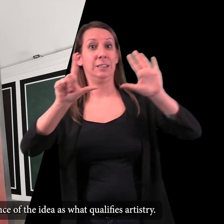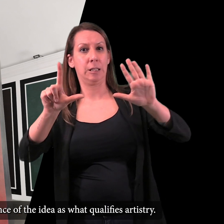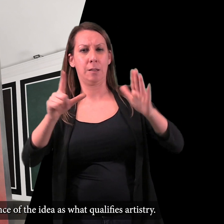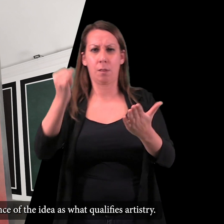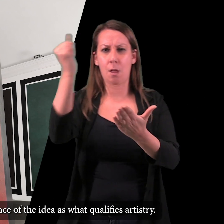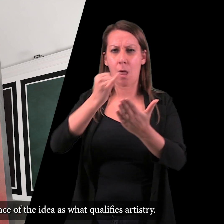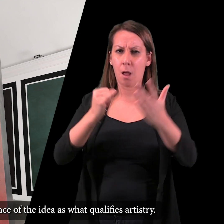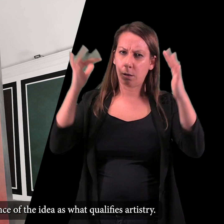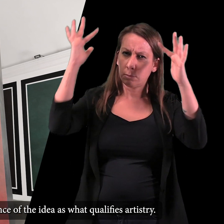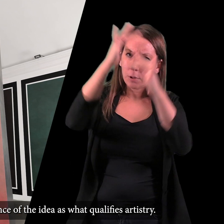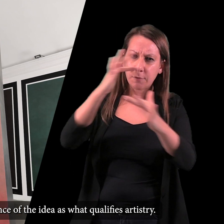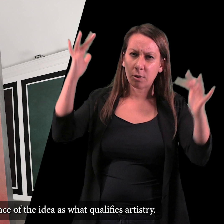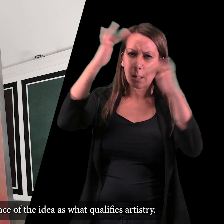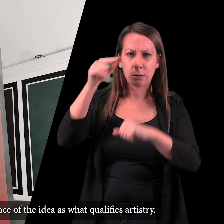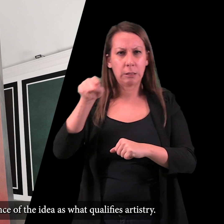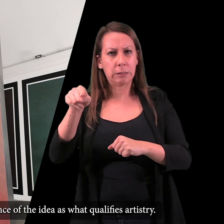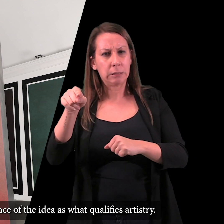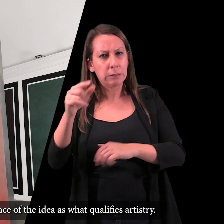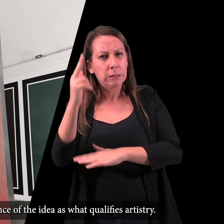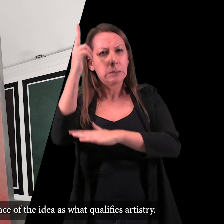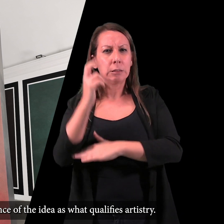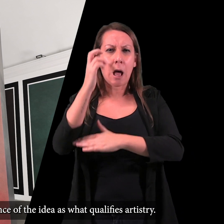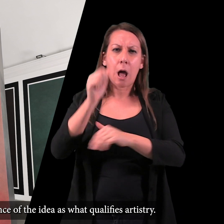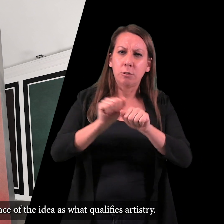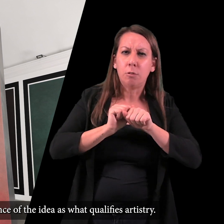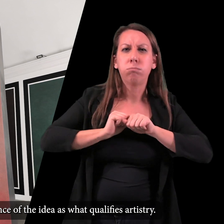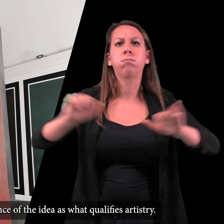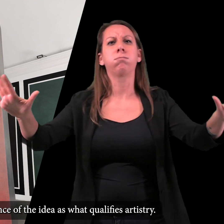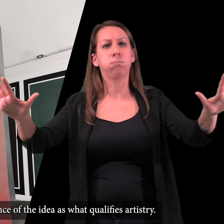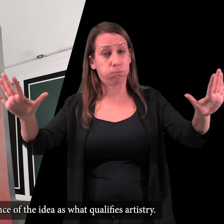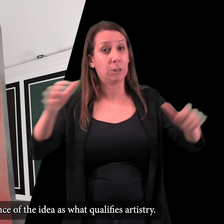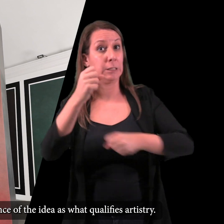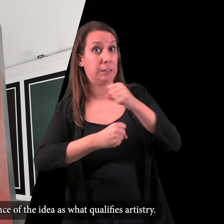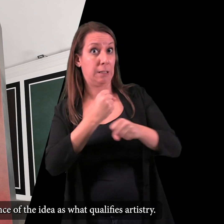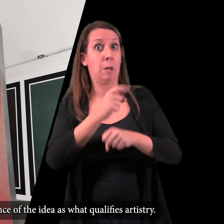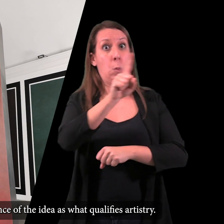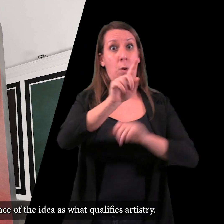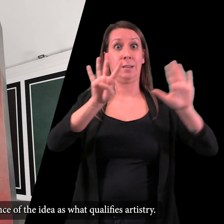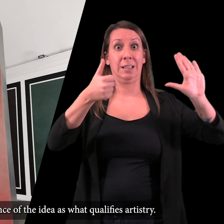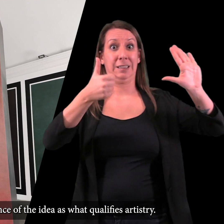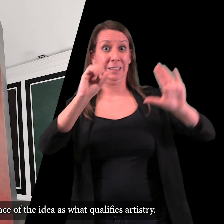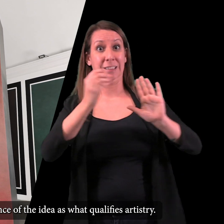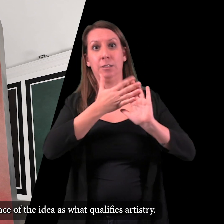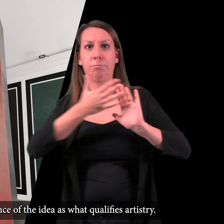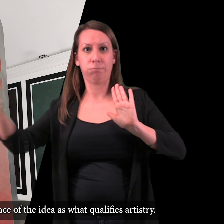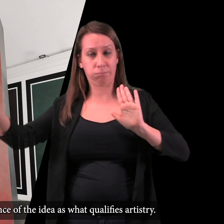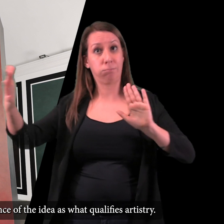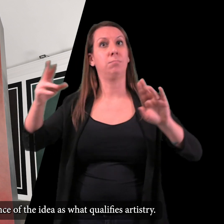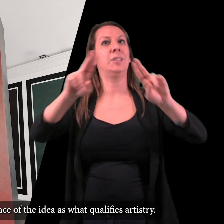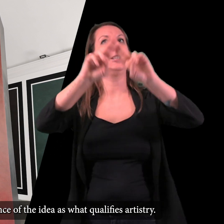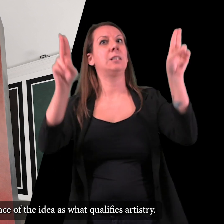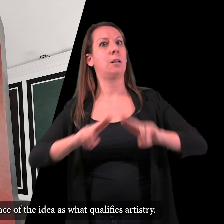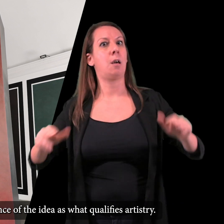He emphasized the prevalence of the idea as what qualifies artistry.